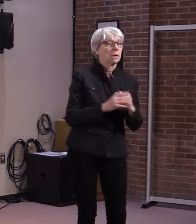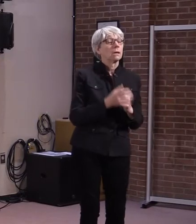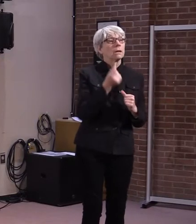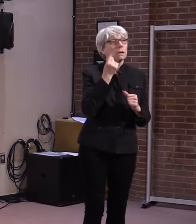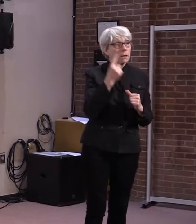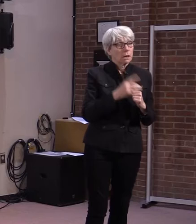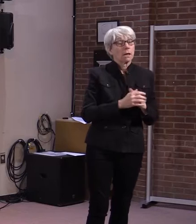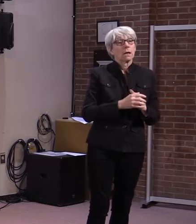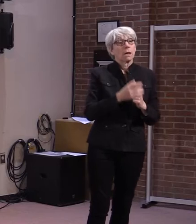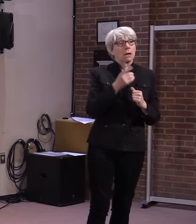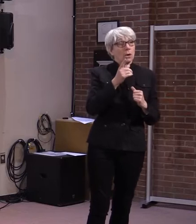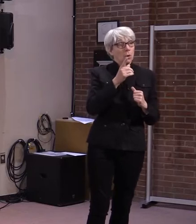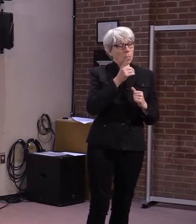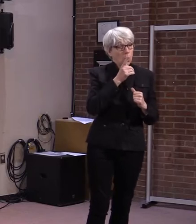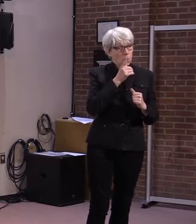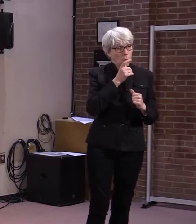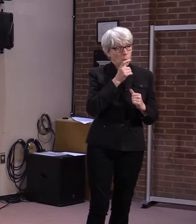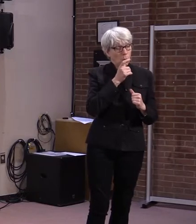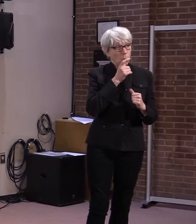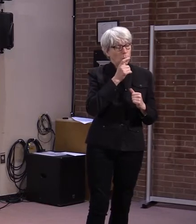are in the